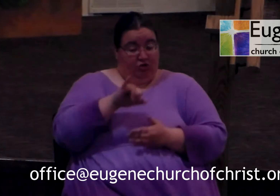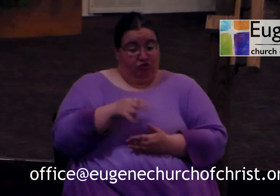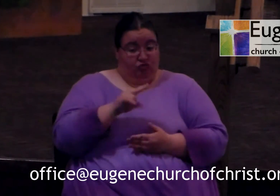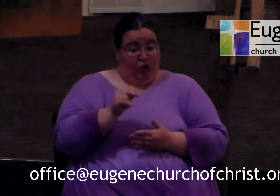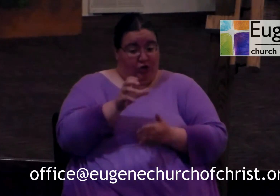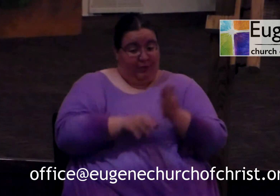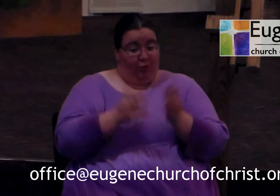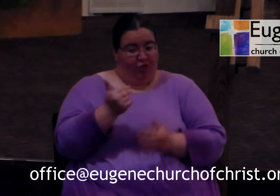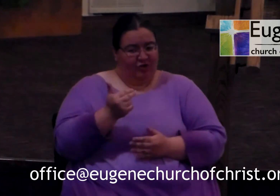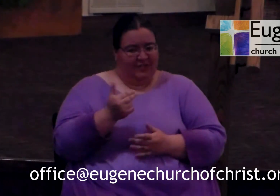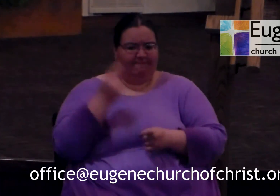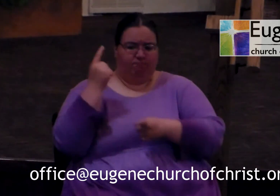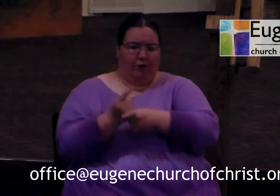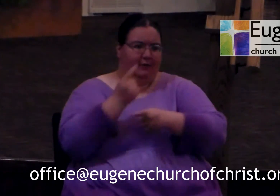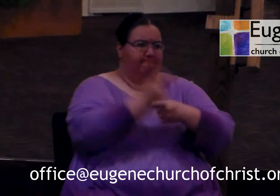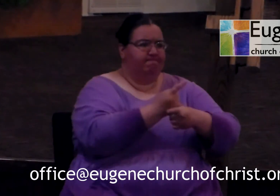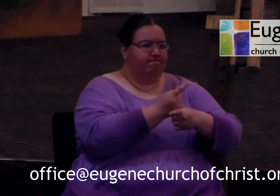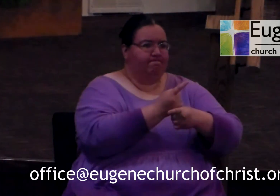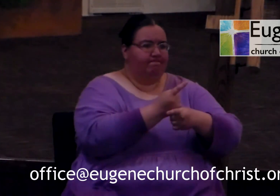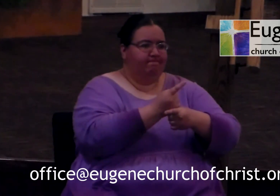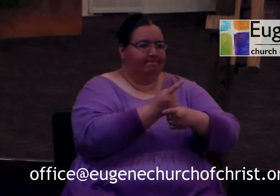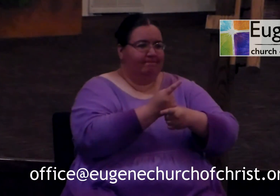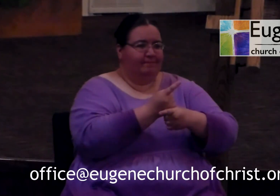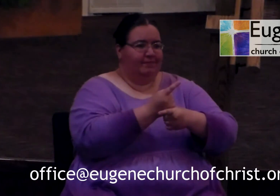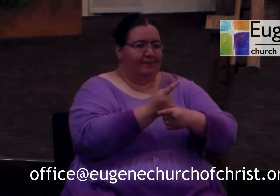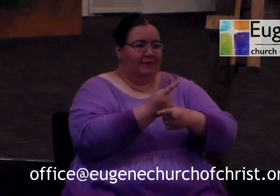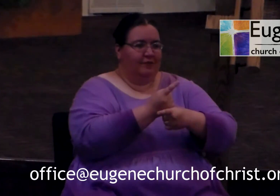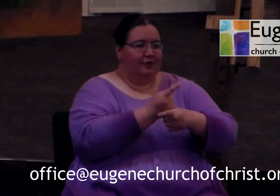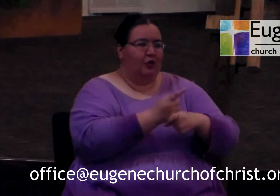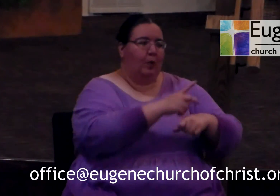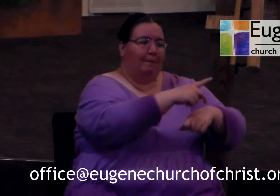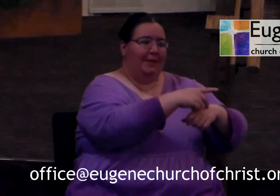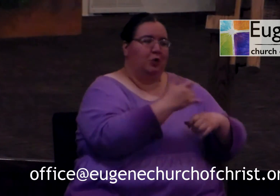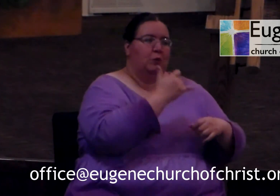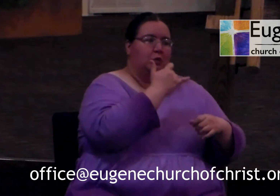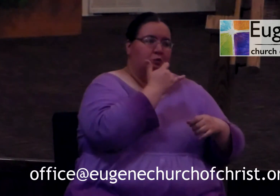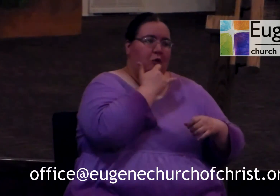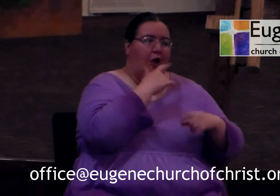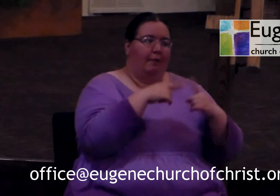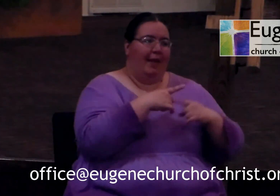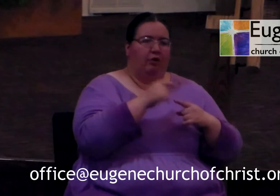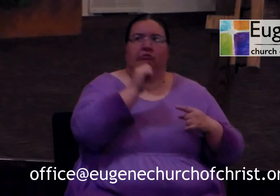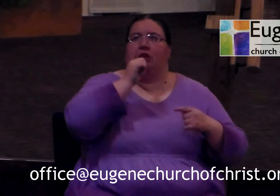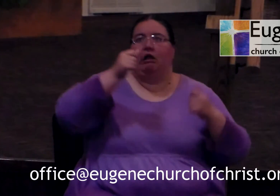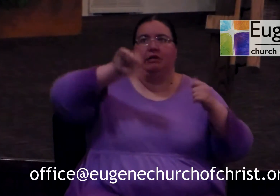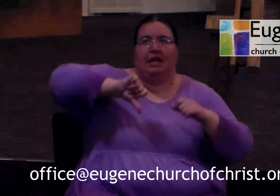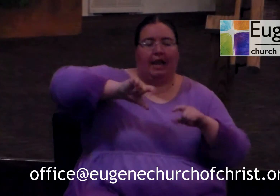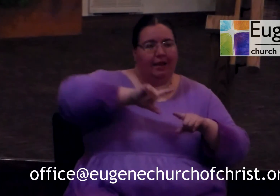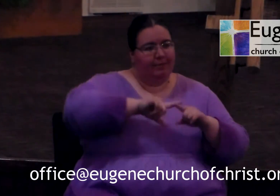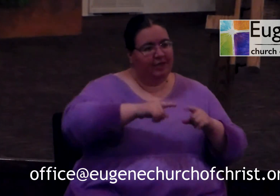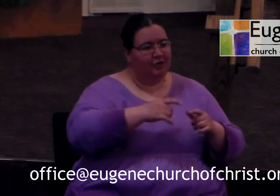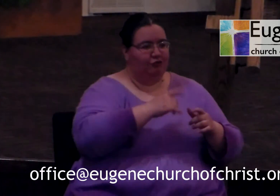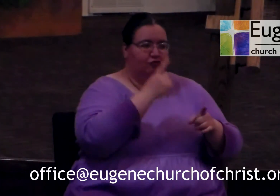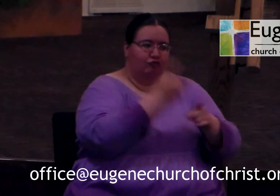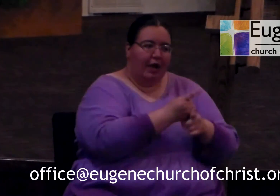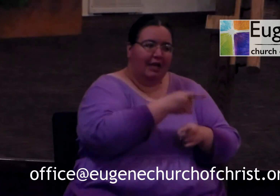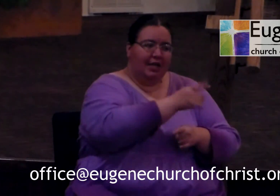Jesus talks about, just part of the journey that takes him there. And it's time for us to wake up and realize that the failures that